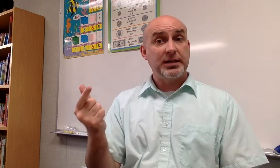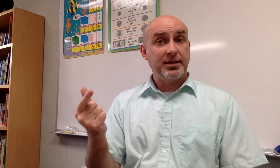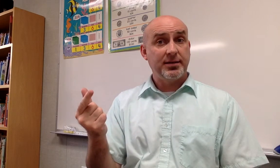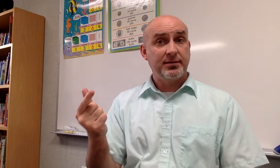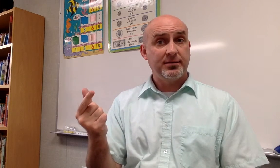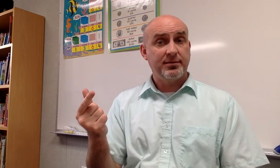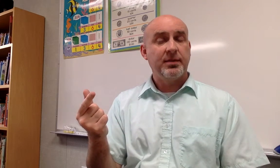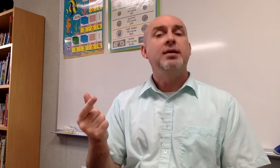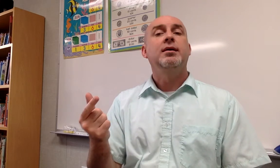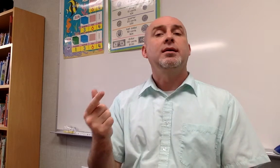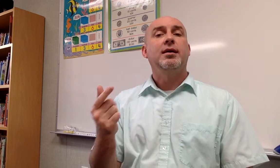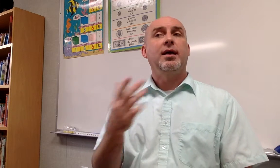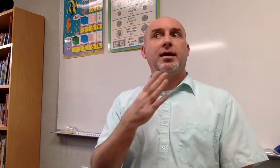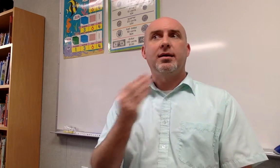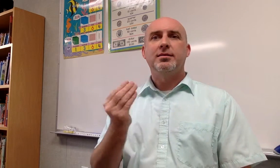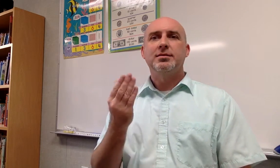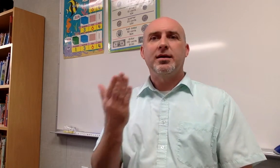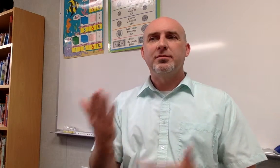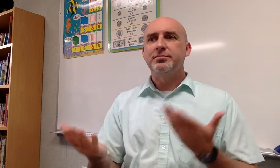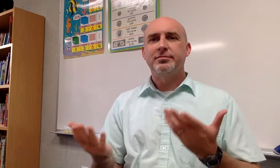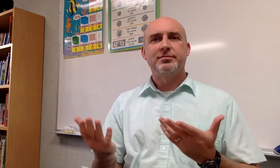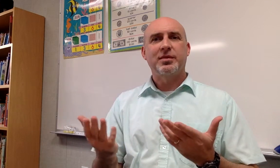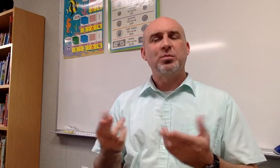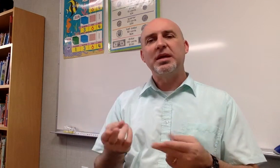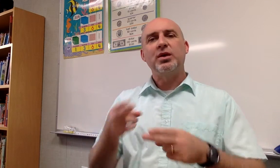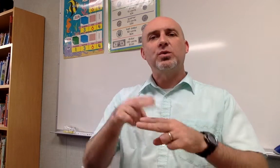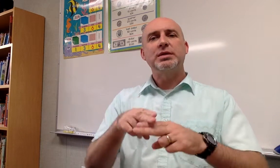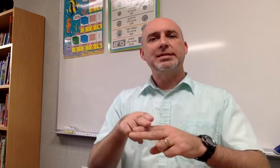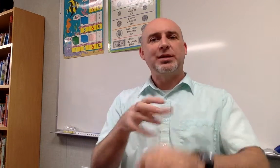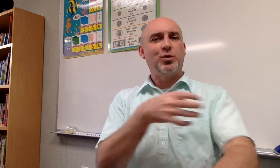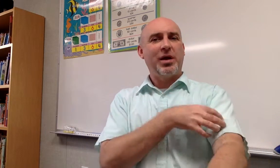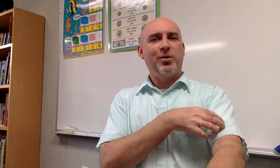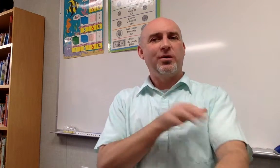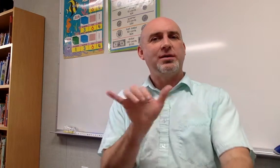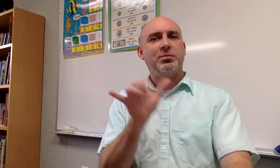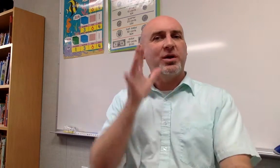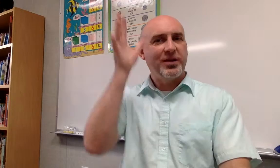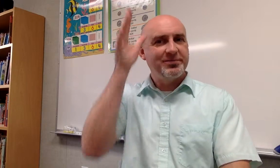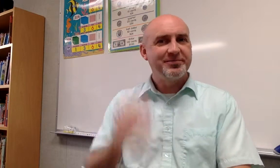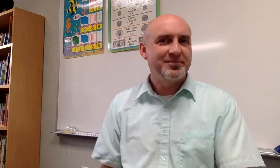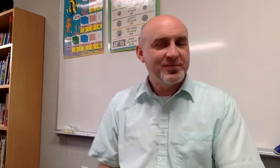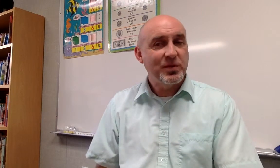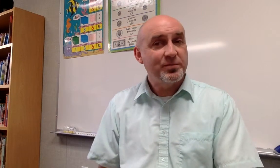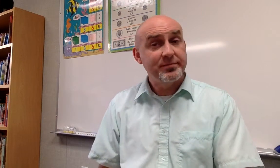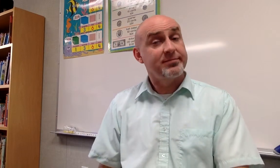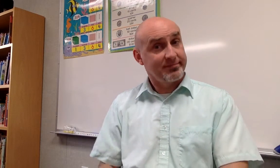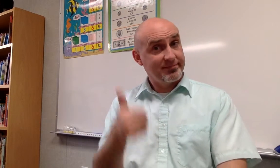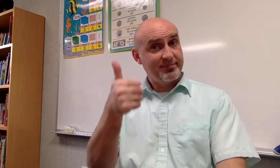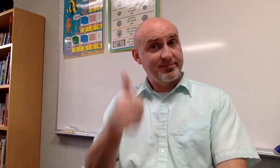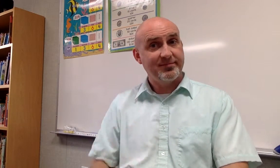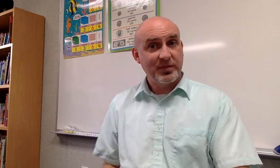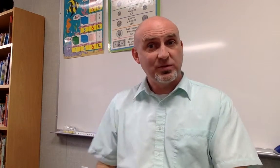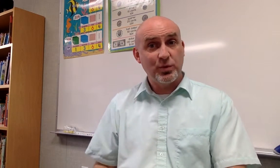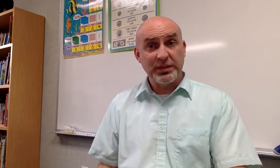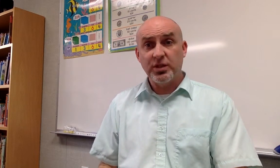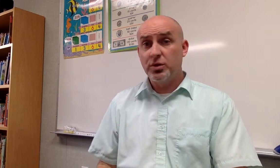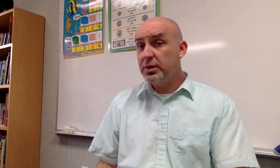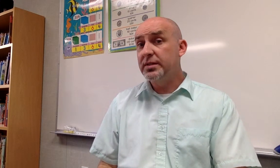handsandvoices.org, and you'll be increasing your power as a parent. So, do it, do it, do